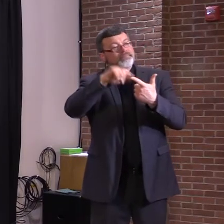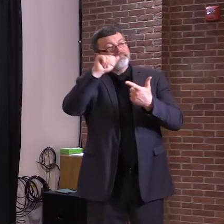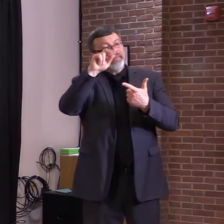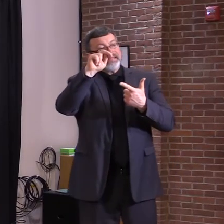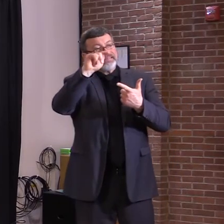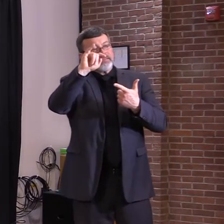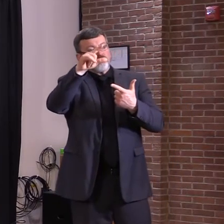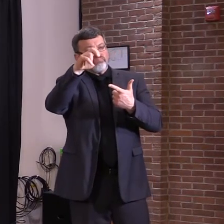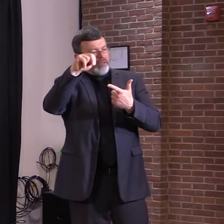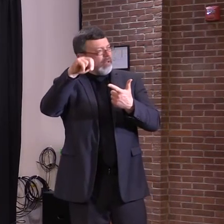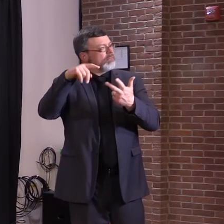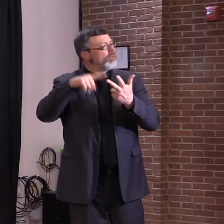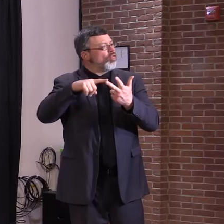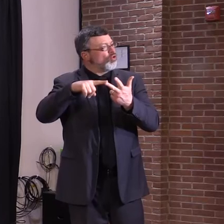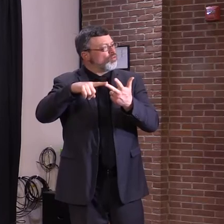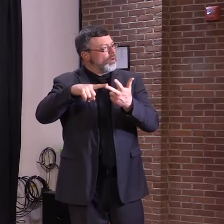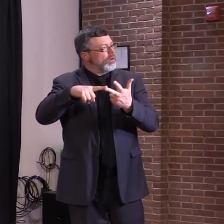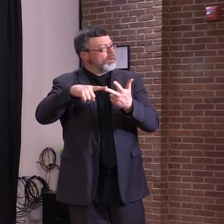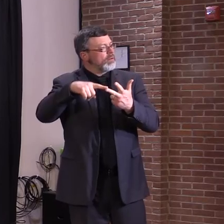you. Who is your spokesperson?